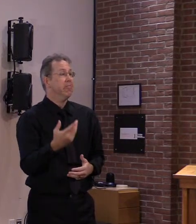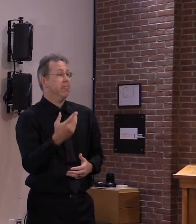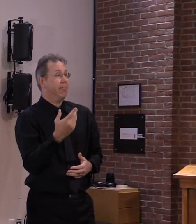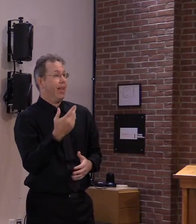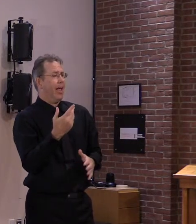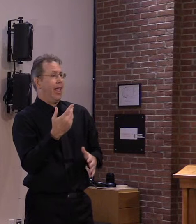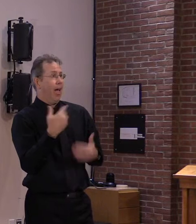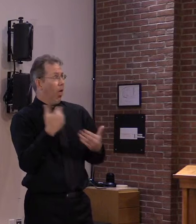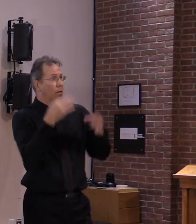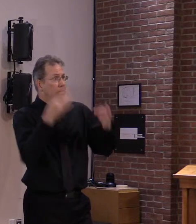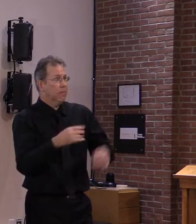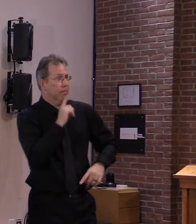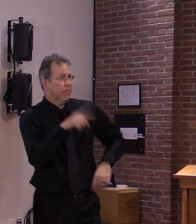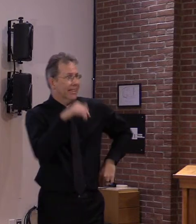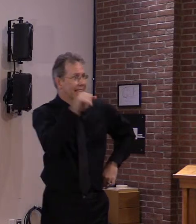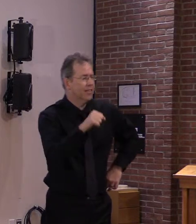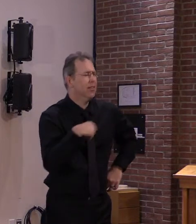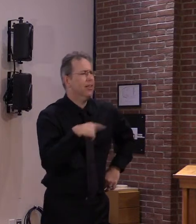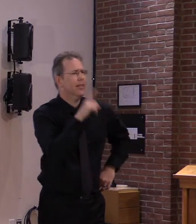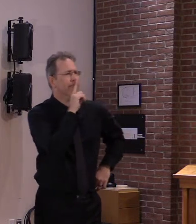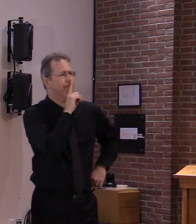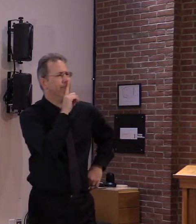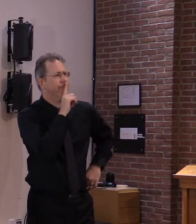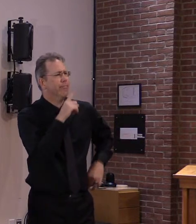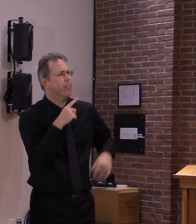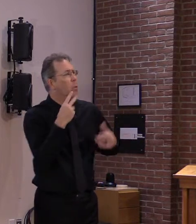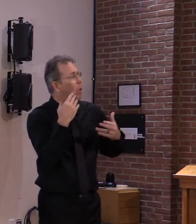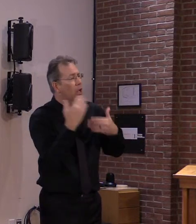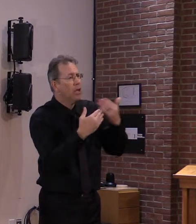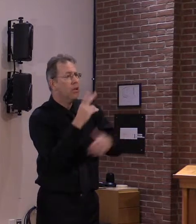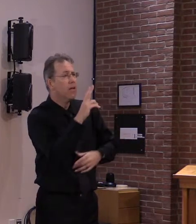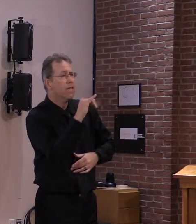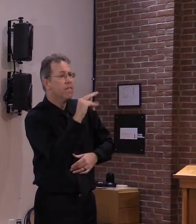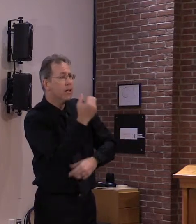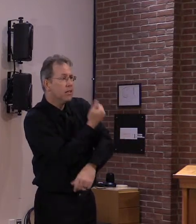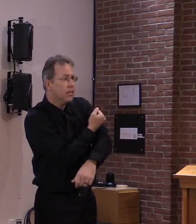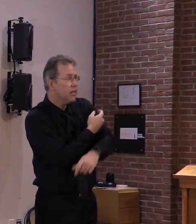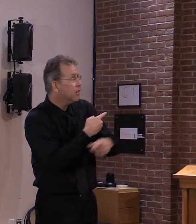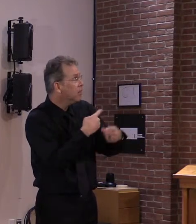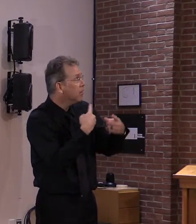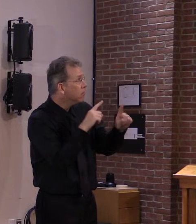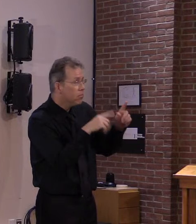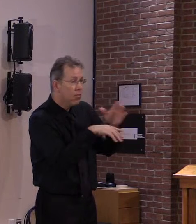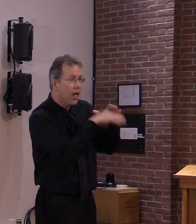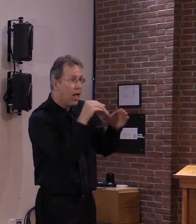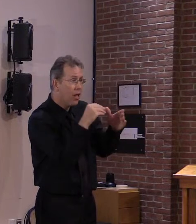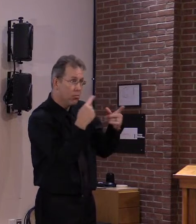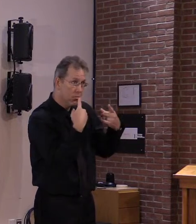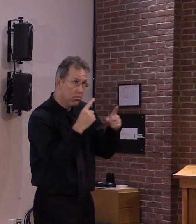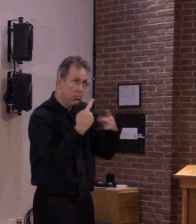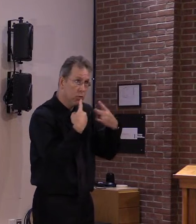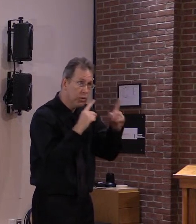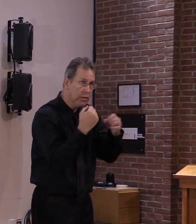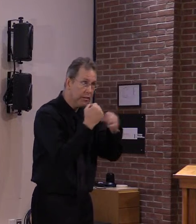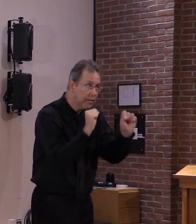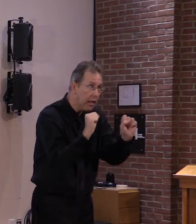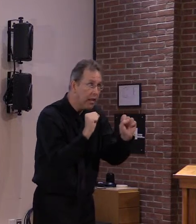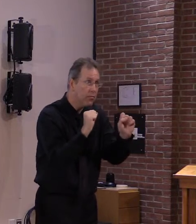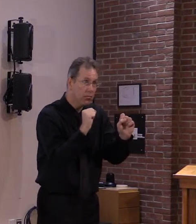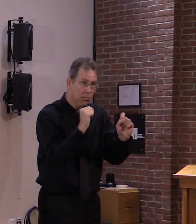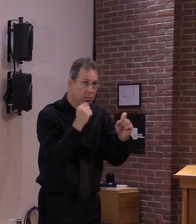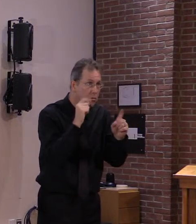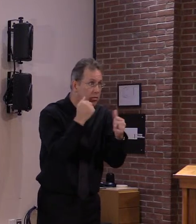Yeah. My *6 button seems to be soft. Can you all hear me now? Yeah, go ahead, Joel. We'll get back